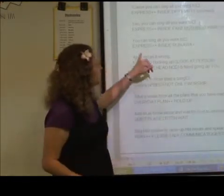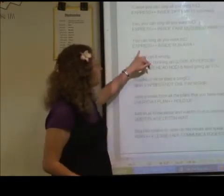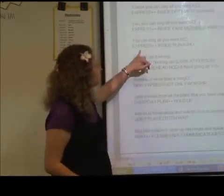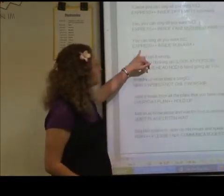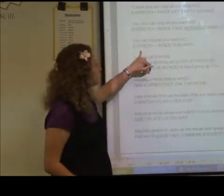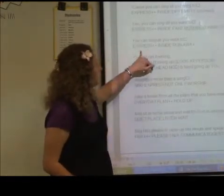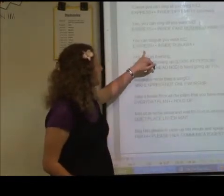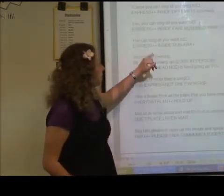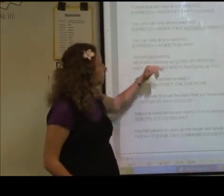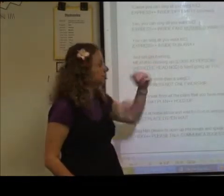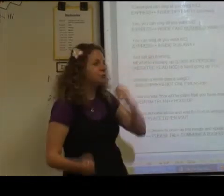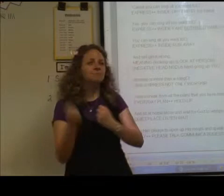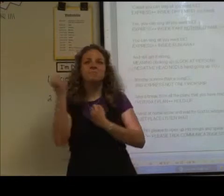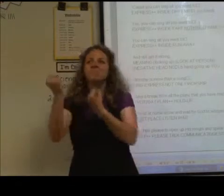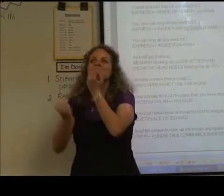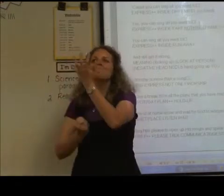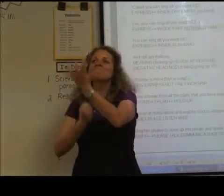You can sing all you want to.